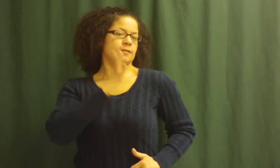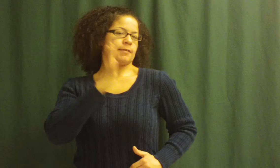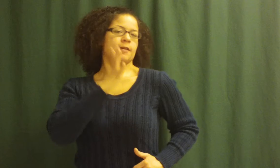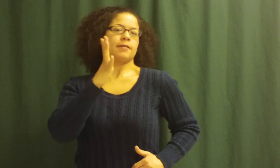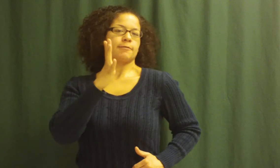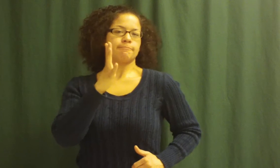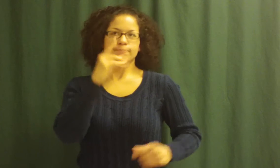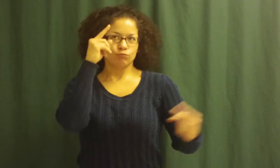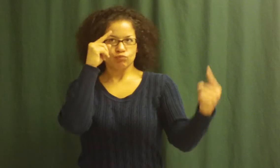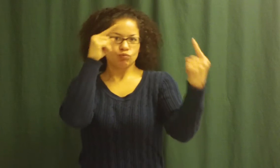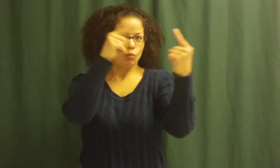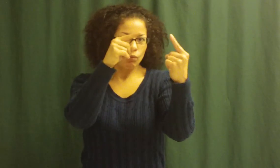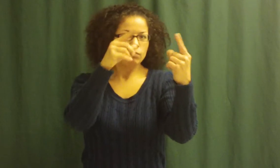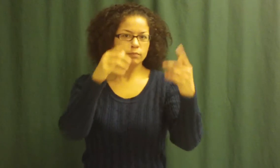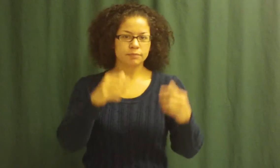high arts because they have